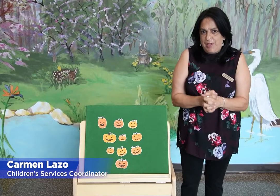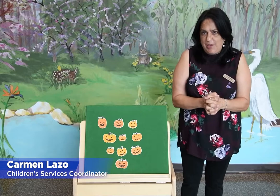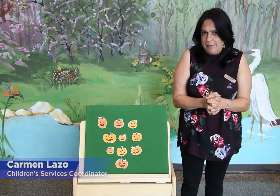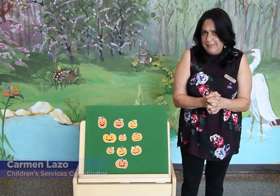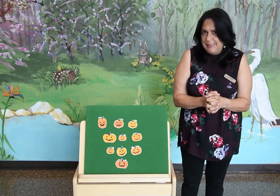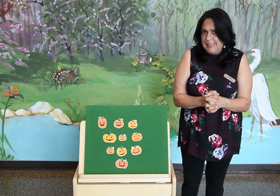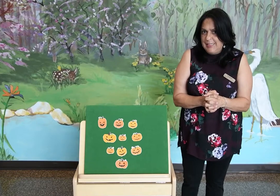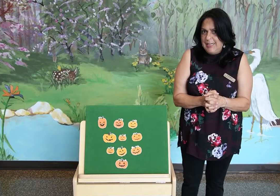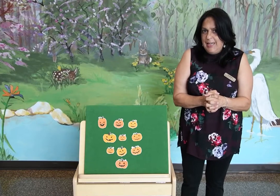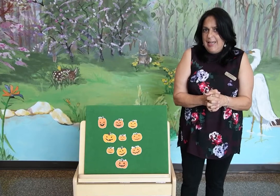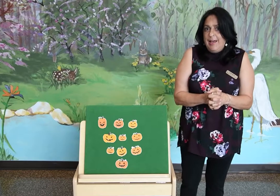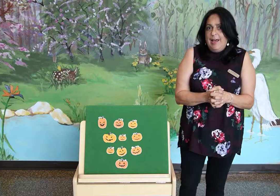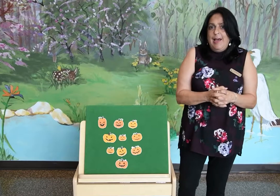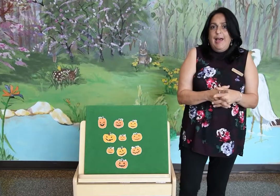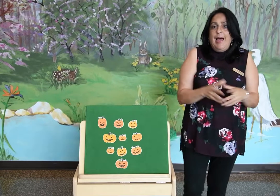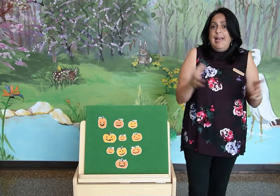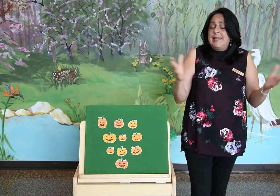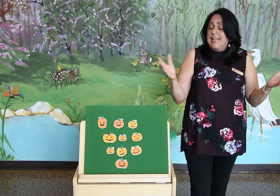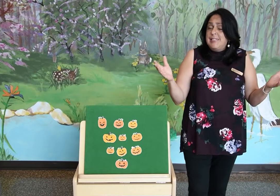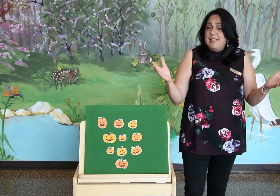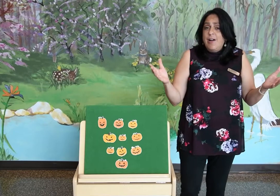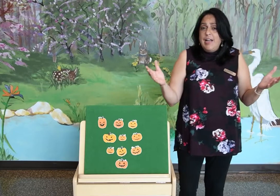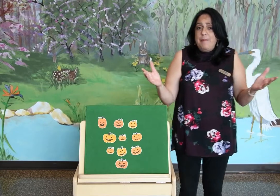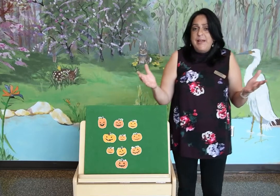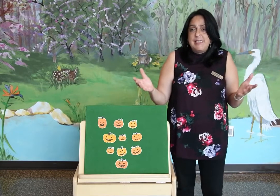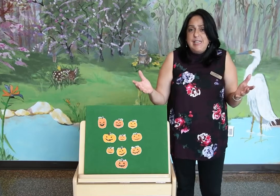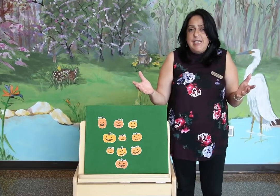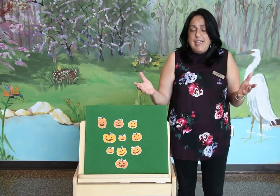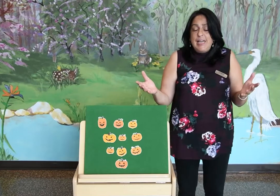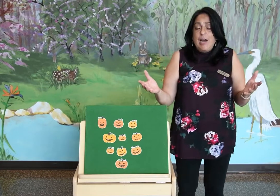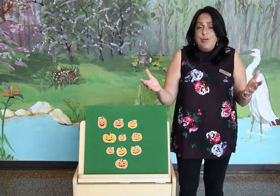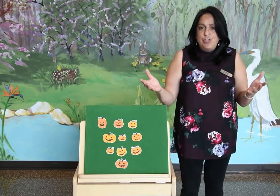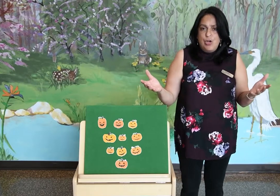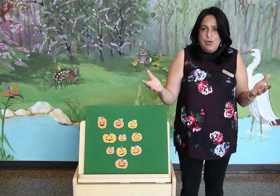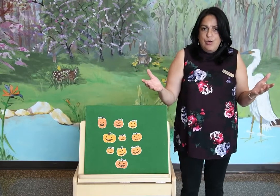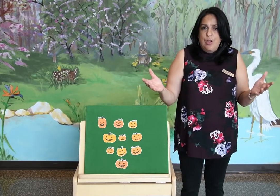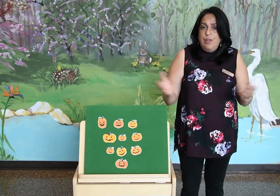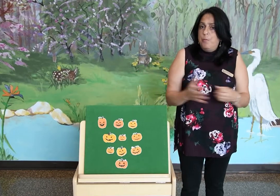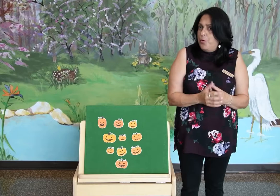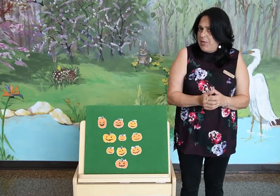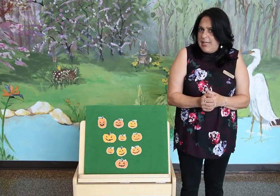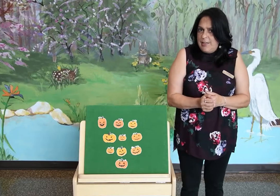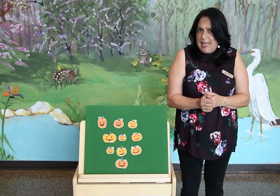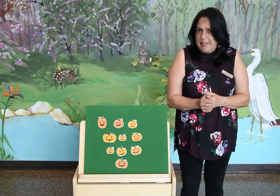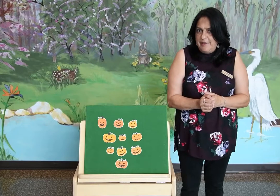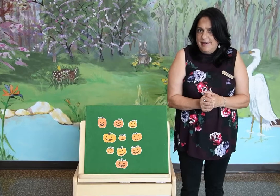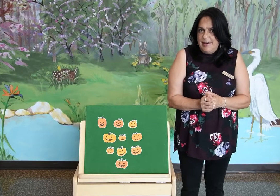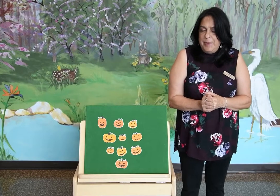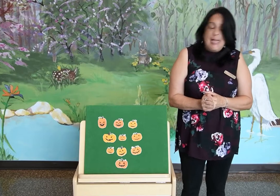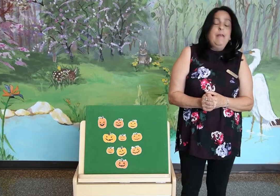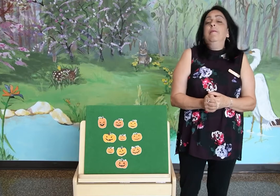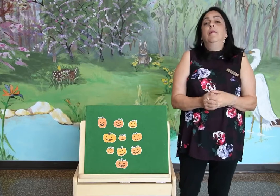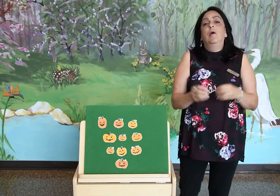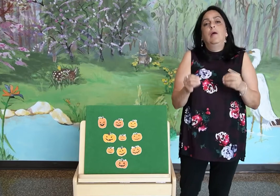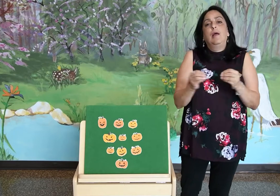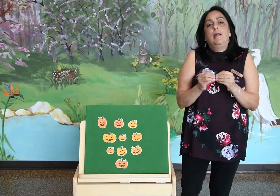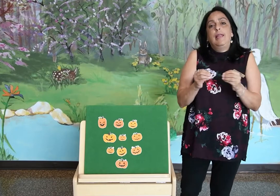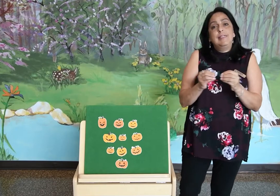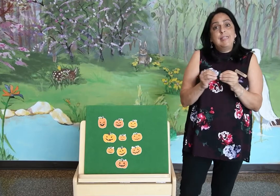you. Let's get started by singing our song, The More We Get Together. Ready? Let's sign